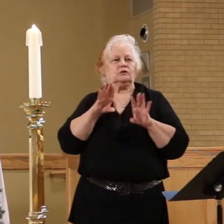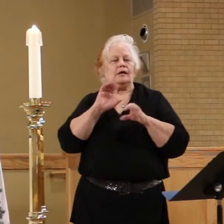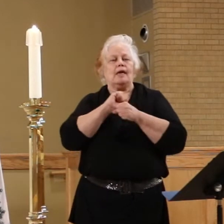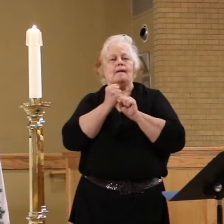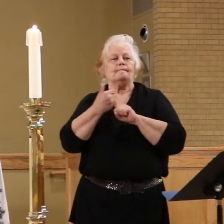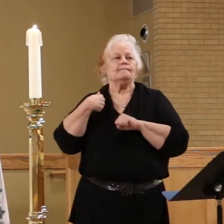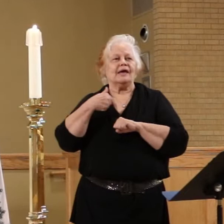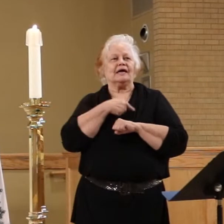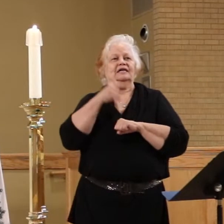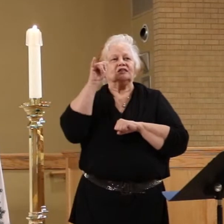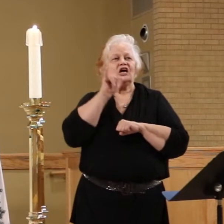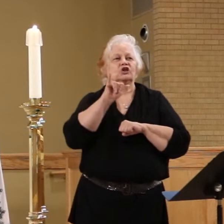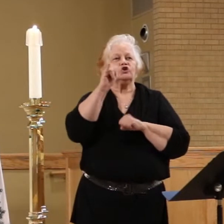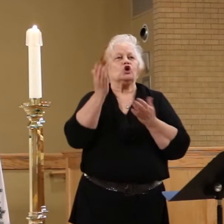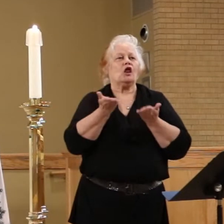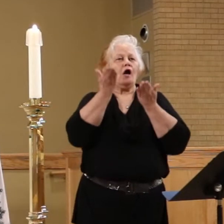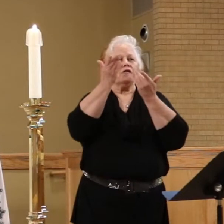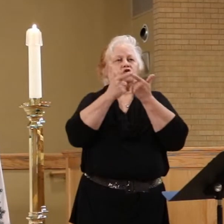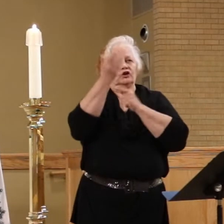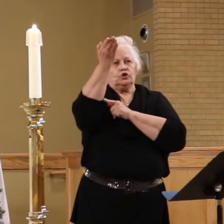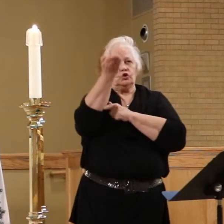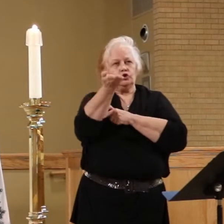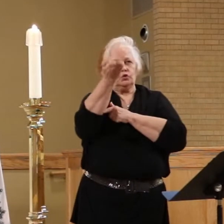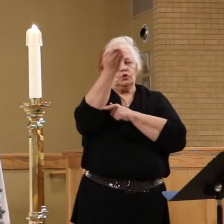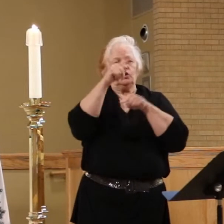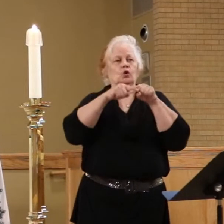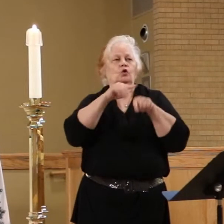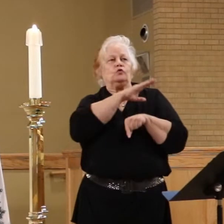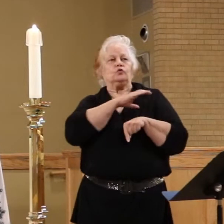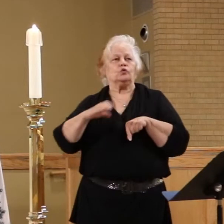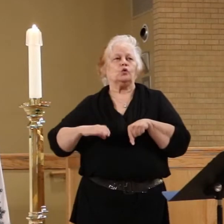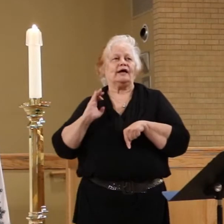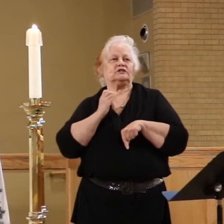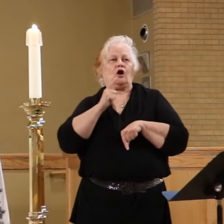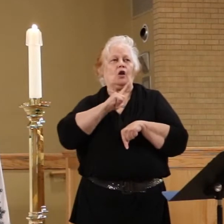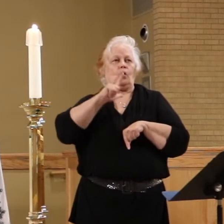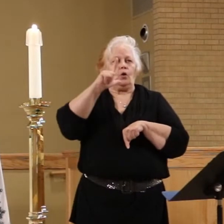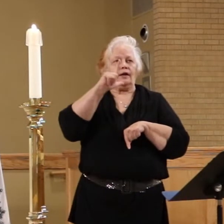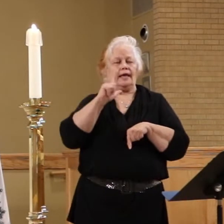an eternal offering to you. Through Christ our Lord.